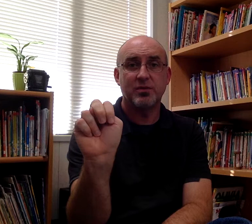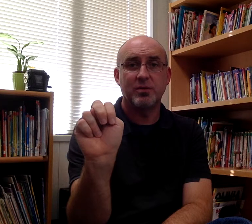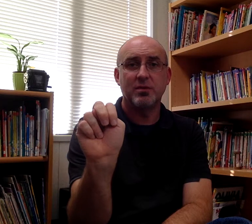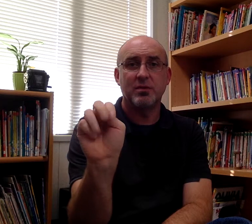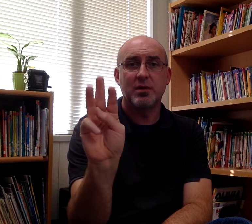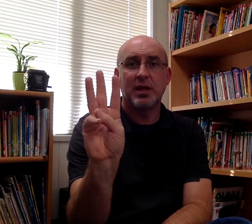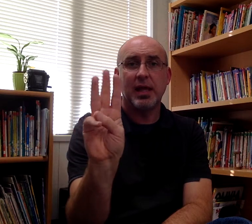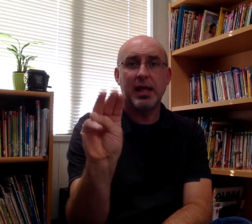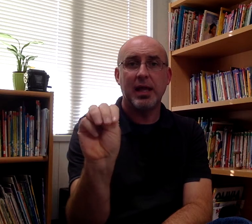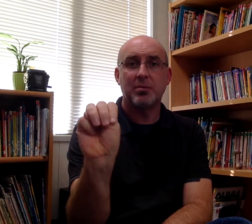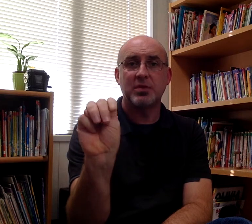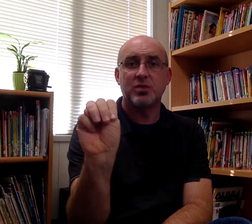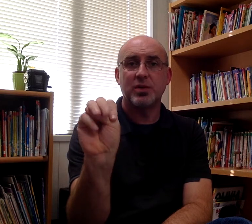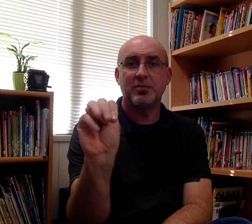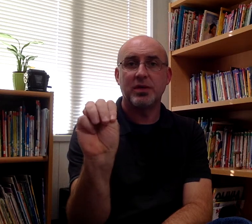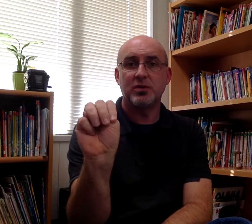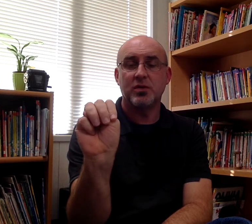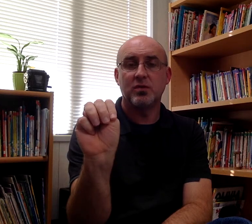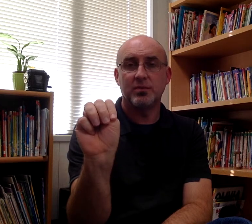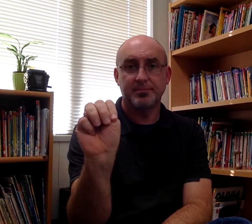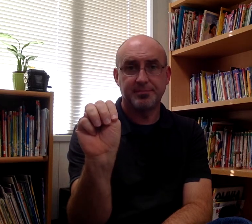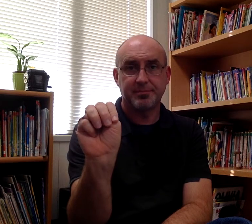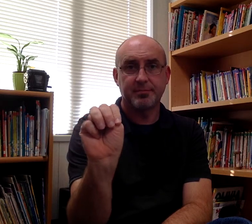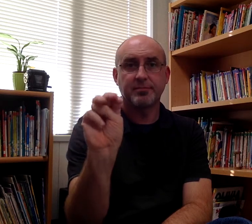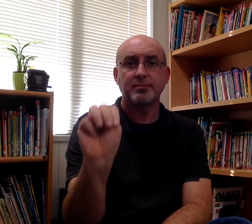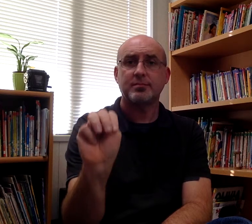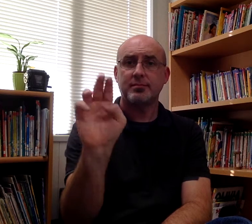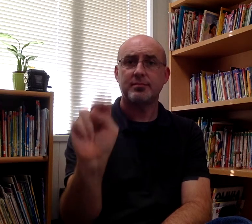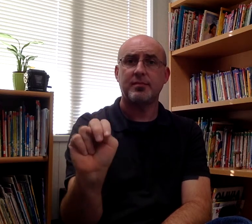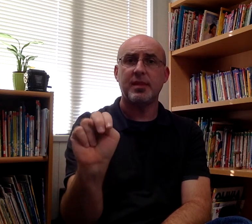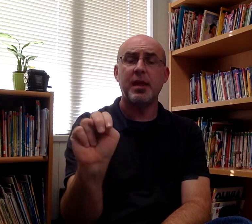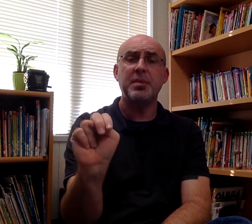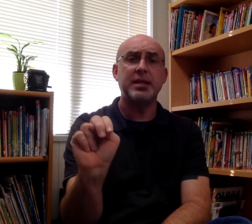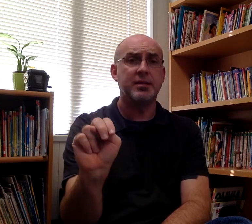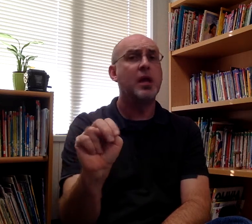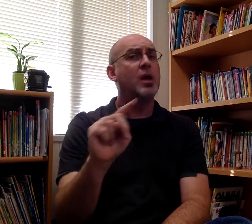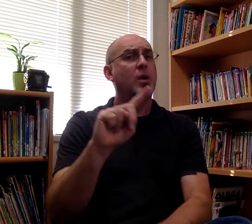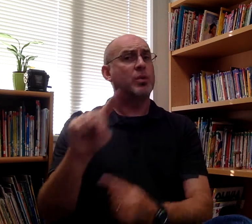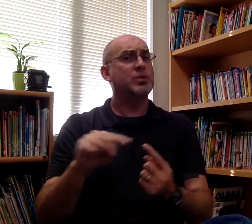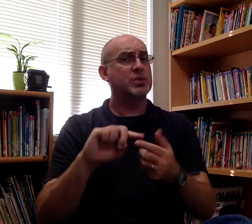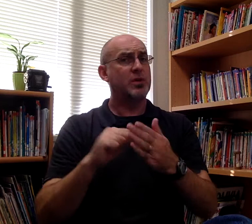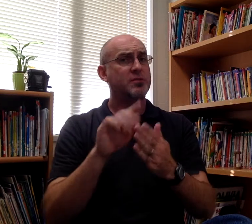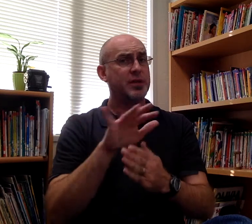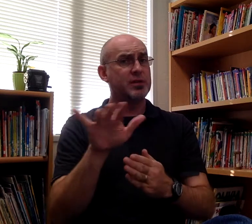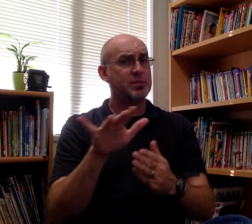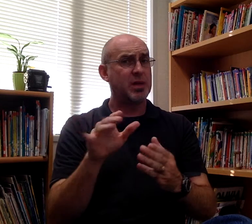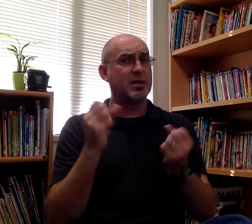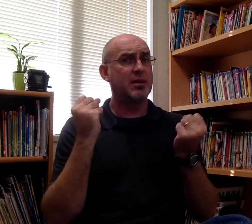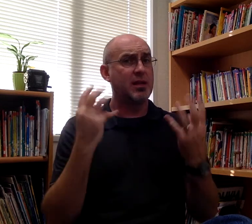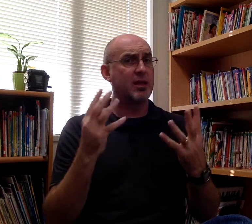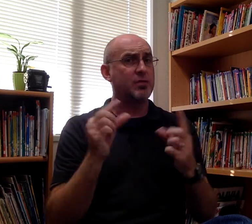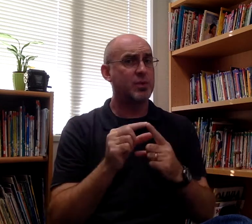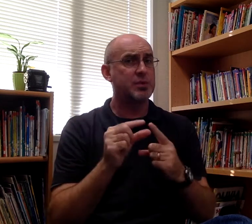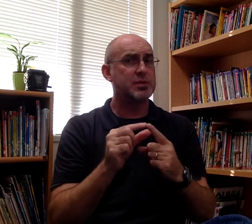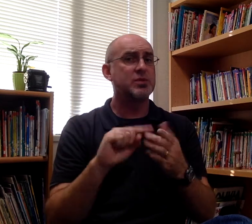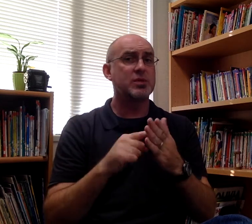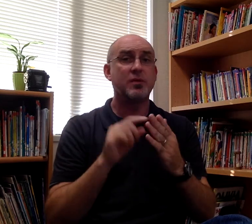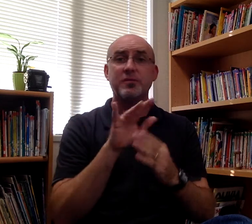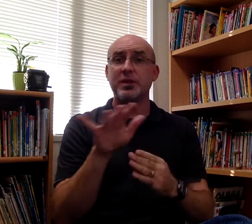over, and M is three fingers over. M, N. When you start fingerspelling a lot of words and you start